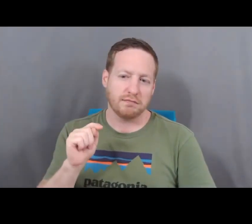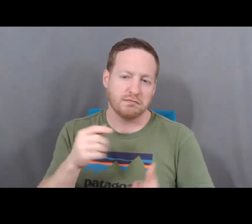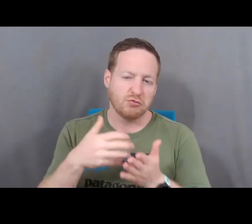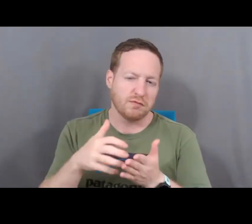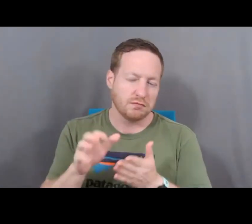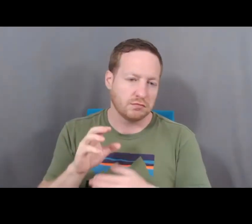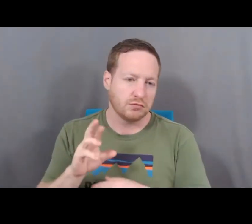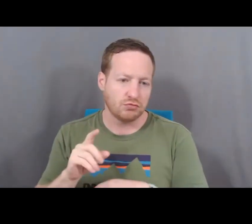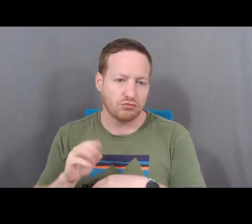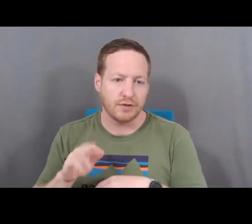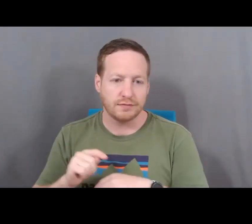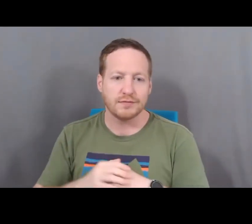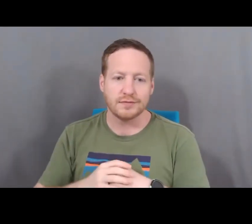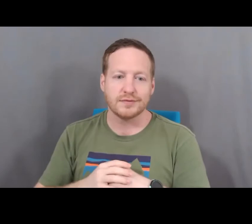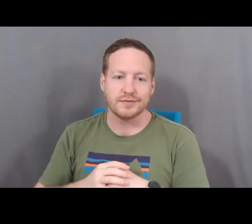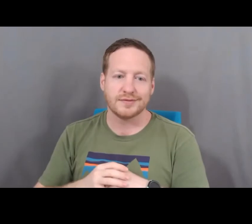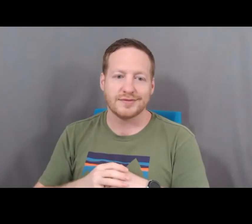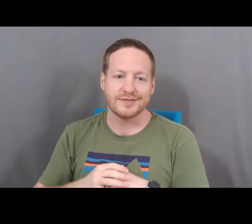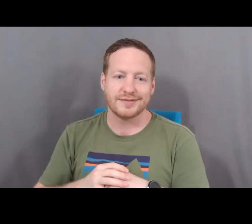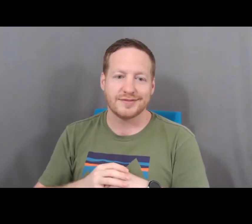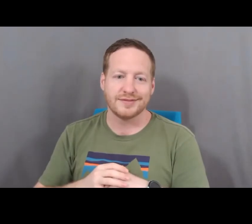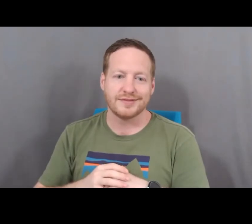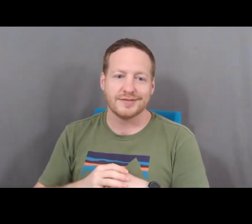a rough draft created last week at the executive committee.